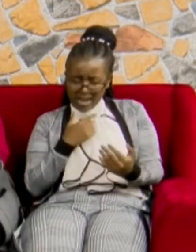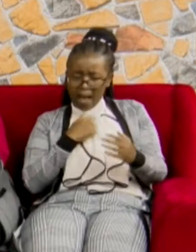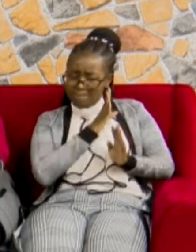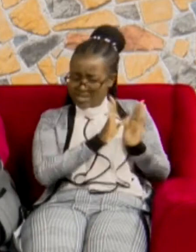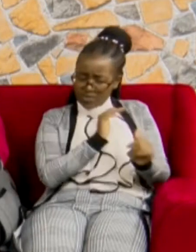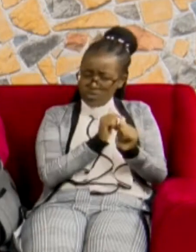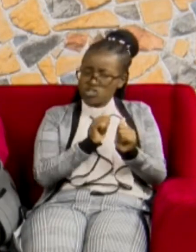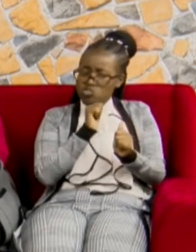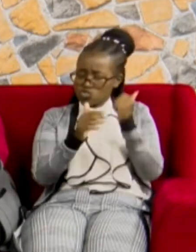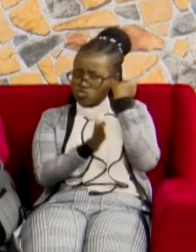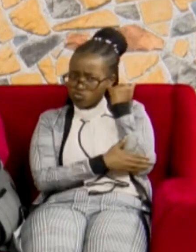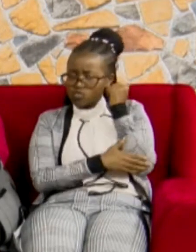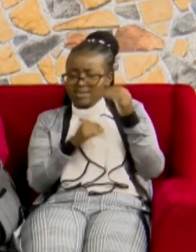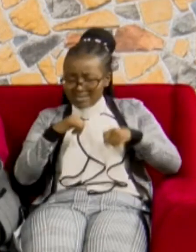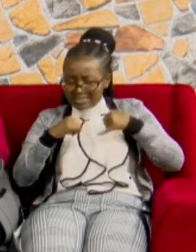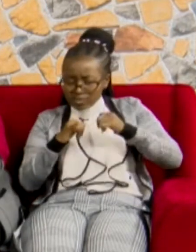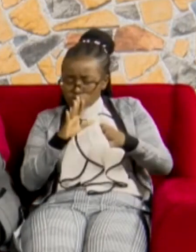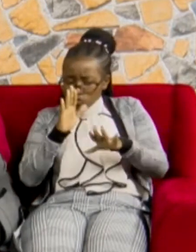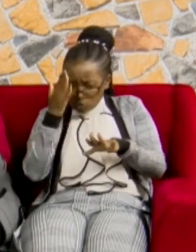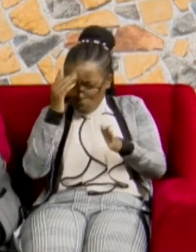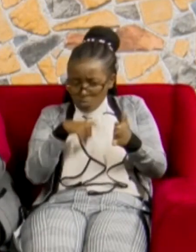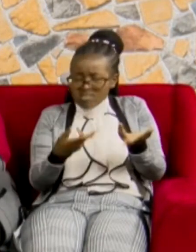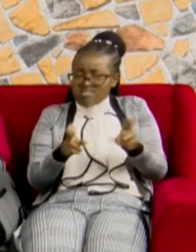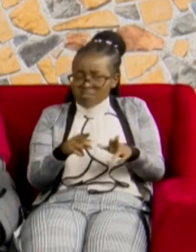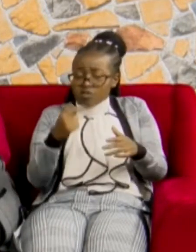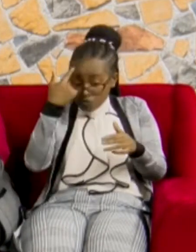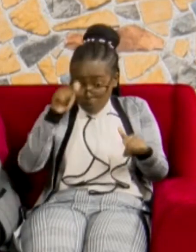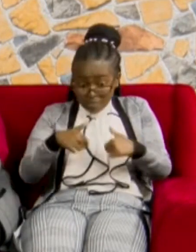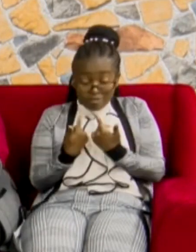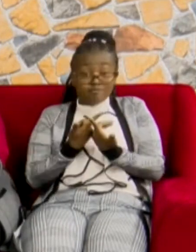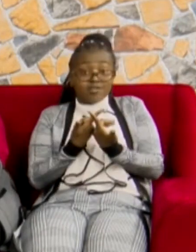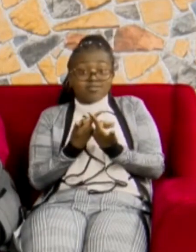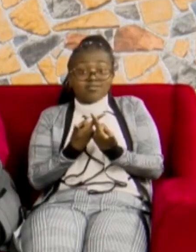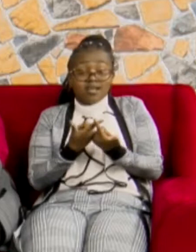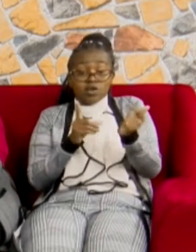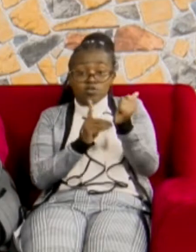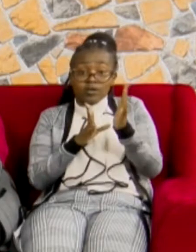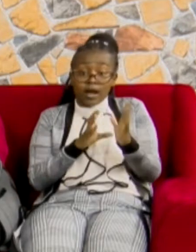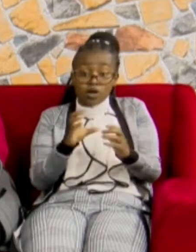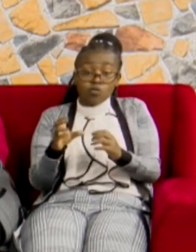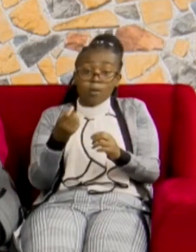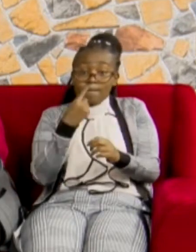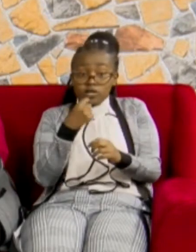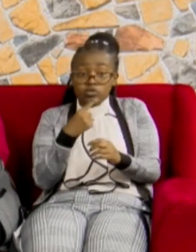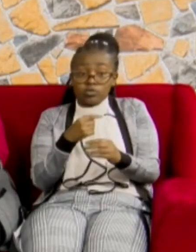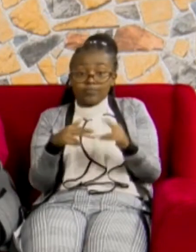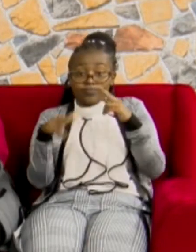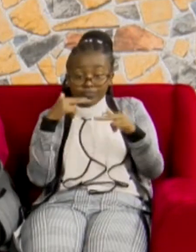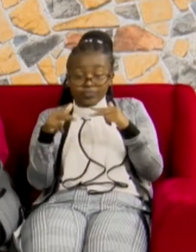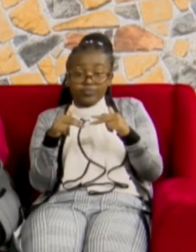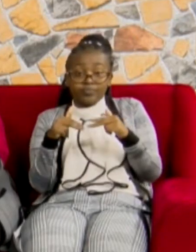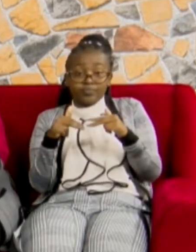being unable to figure out what it is. And so for me as a developmental pediatrician, I do the medical history and I will